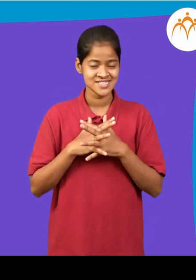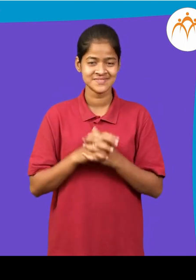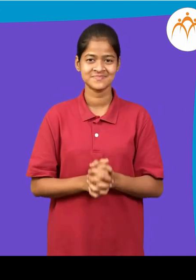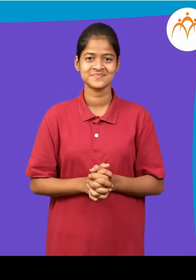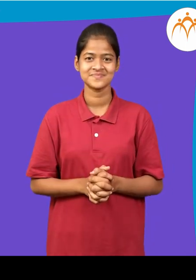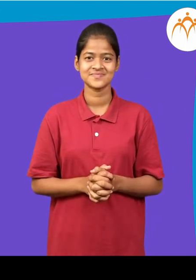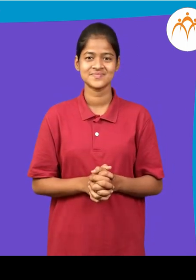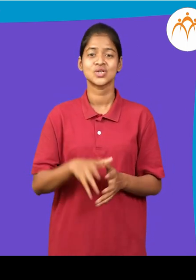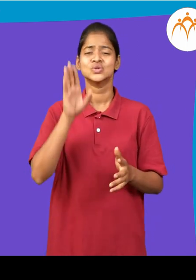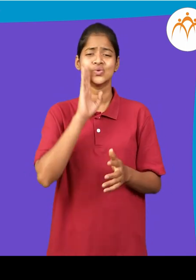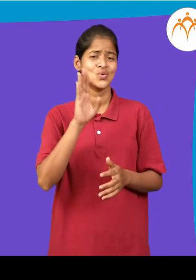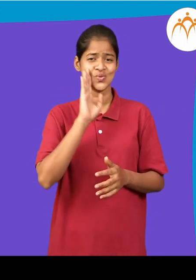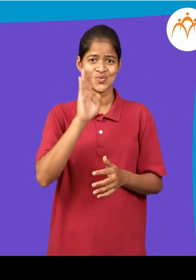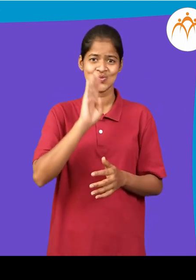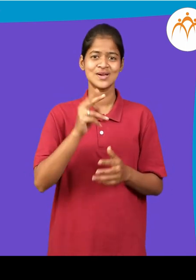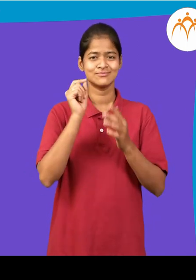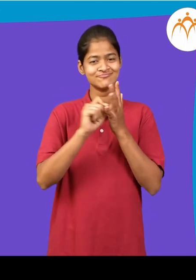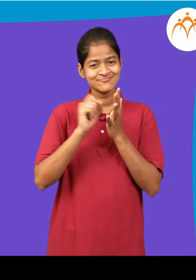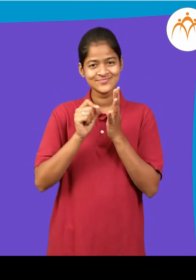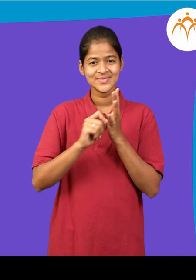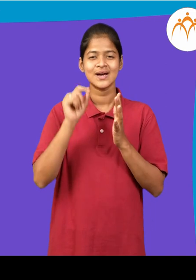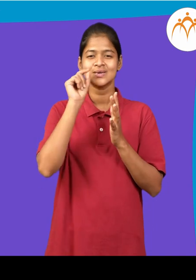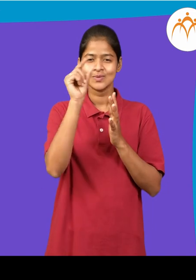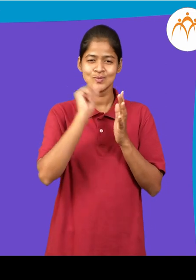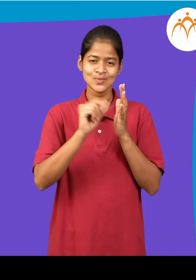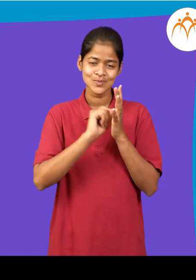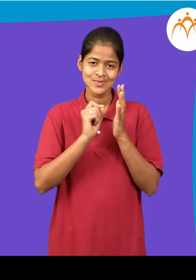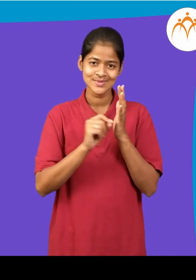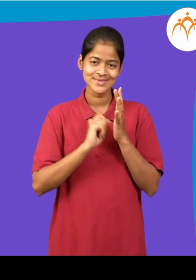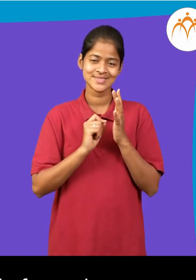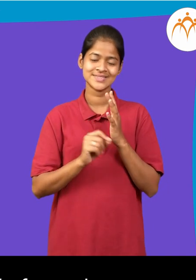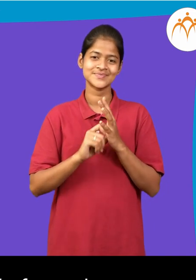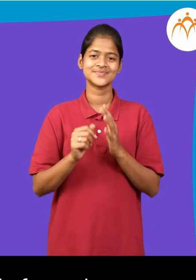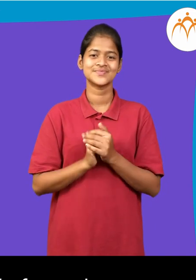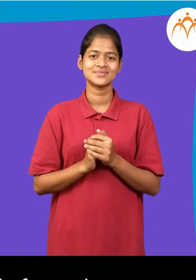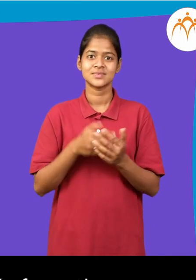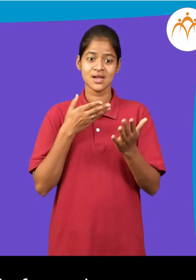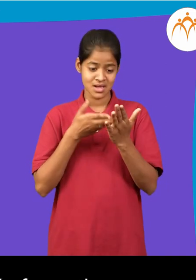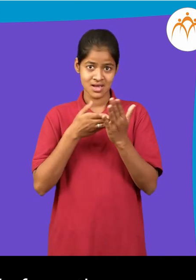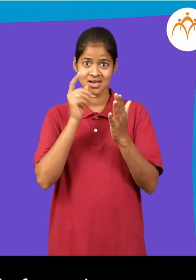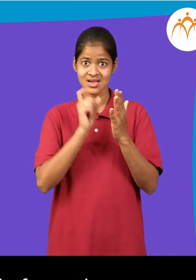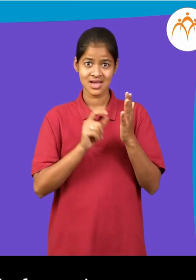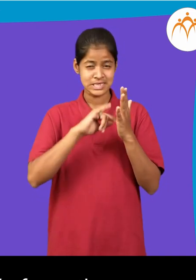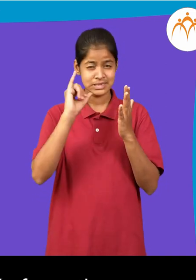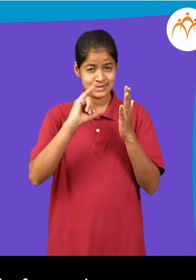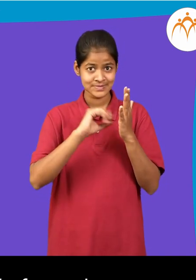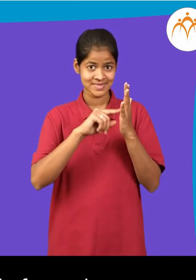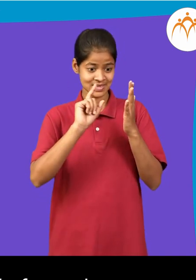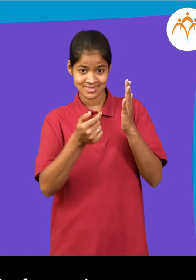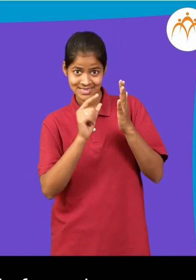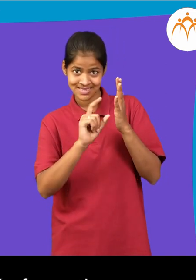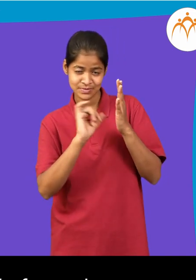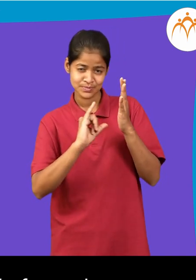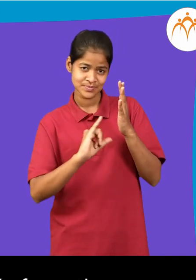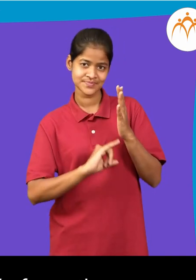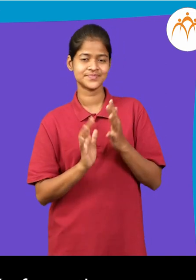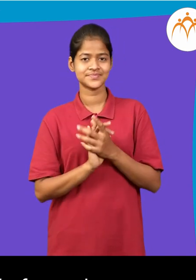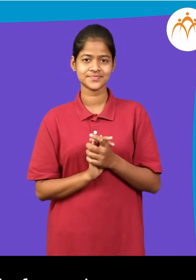Exercise. Collect some short poems. Make a list of the rhyming words